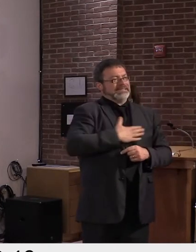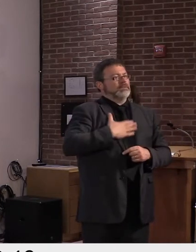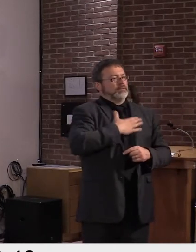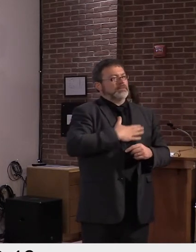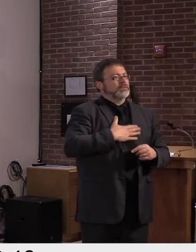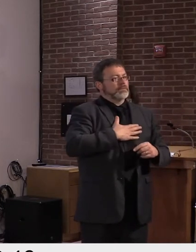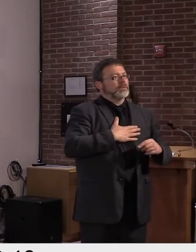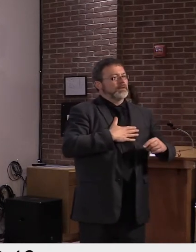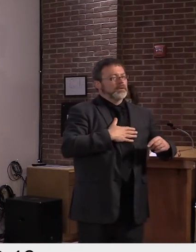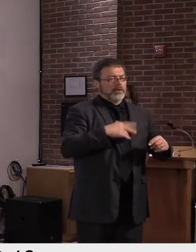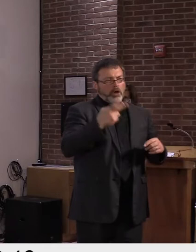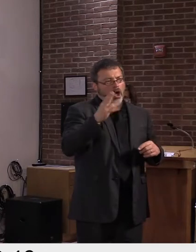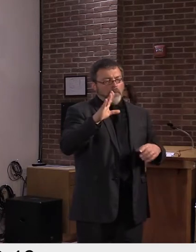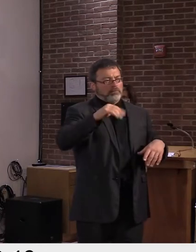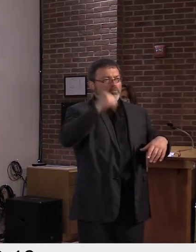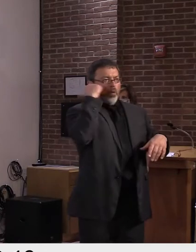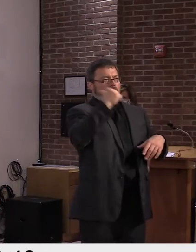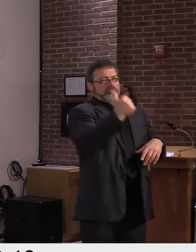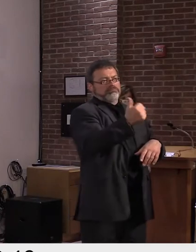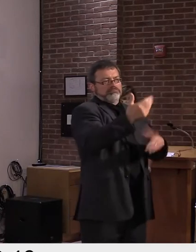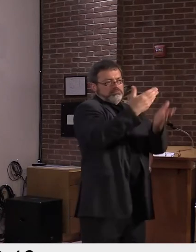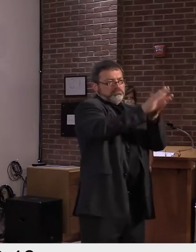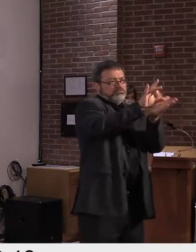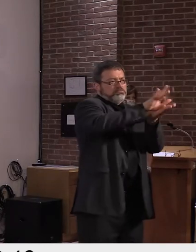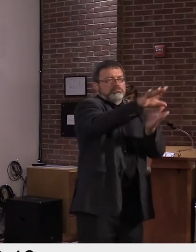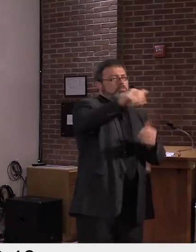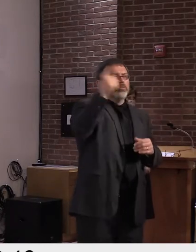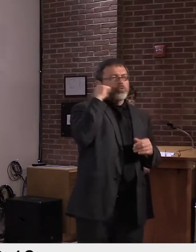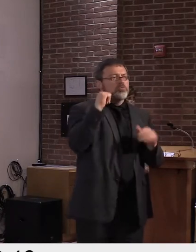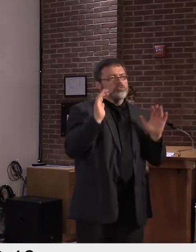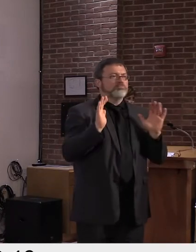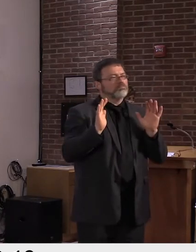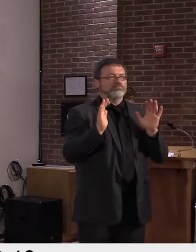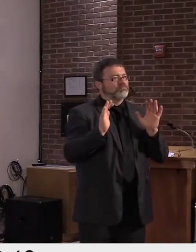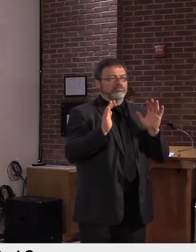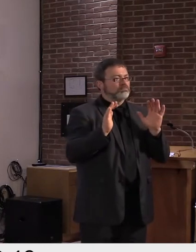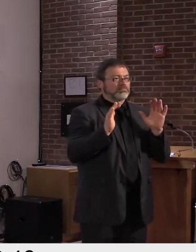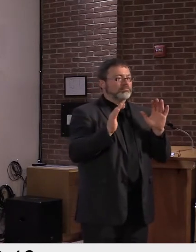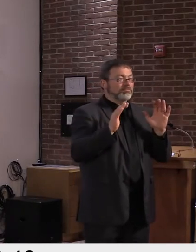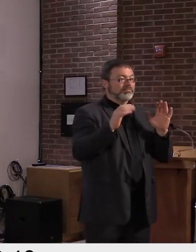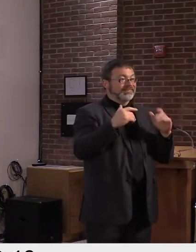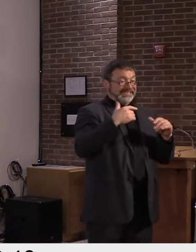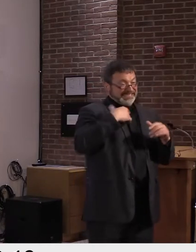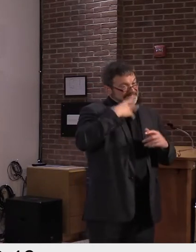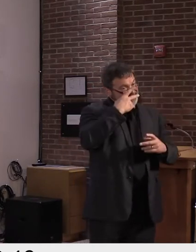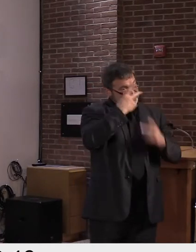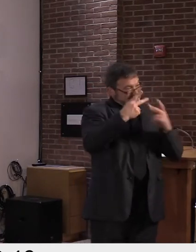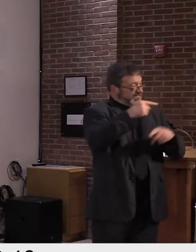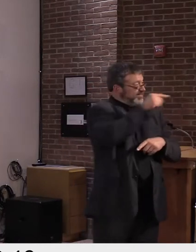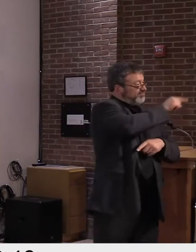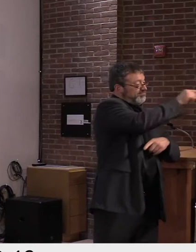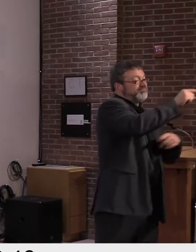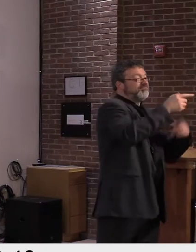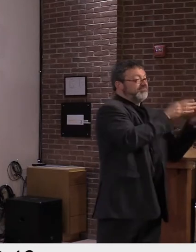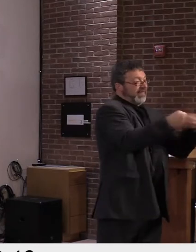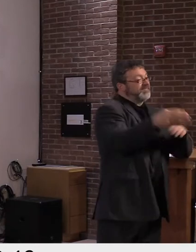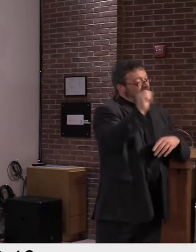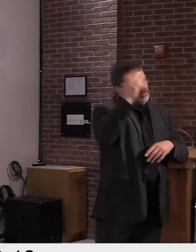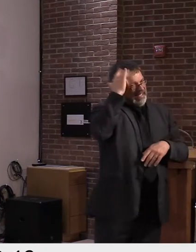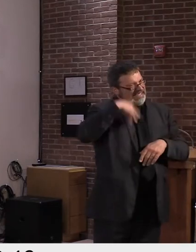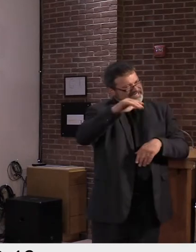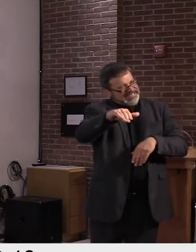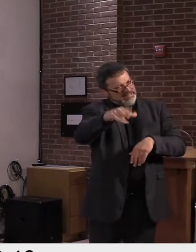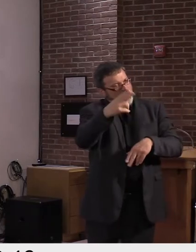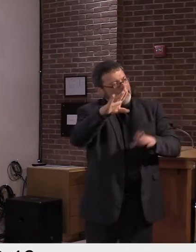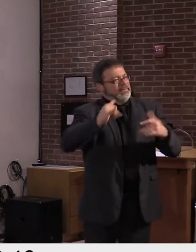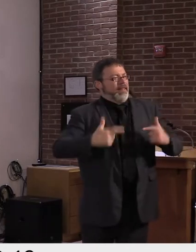a lot of things that we can hypothesize might be related that a pandemic would produce. But hopefully a lot of things that we've tried to at